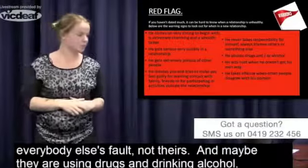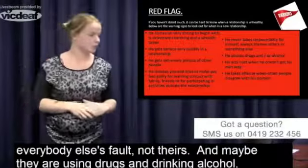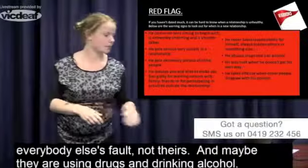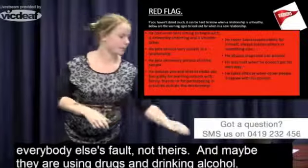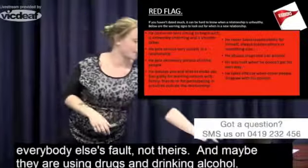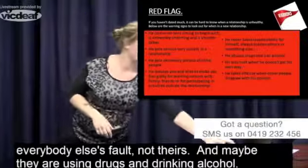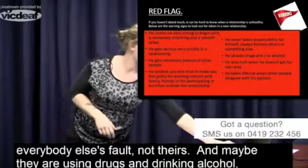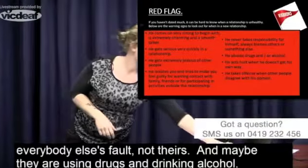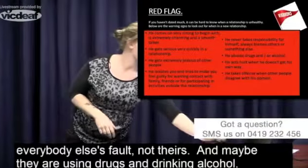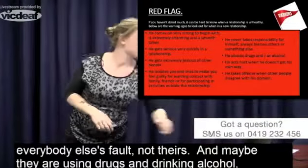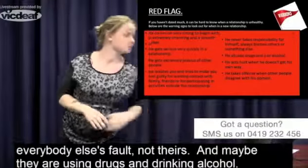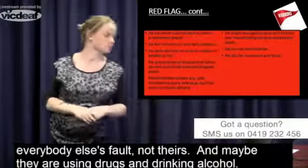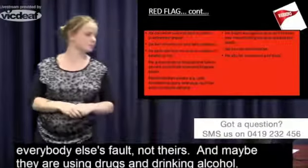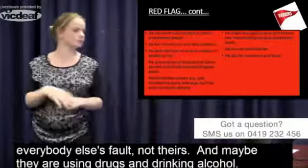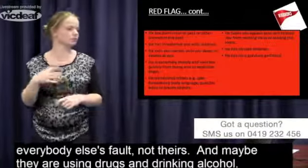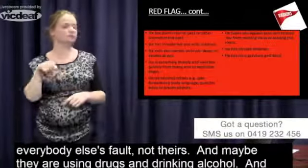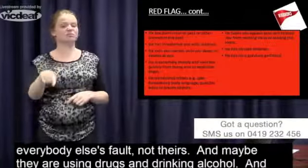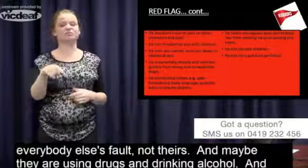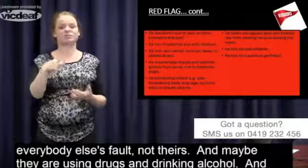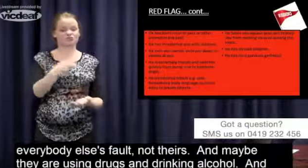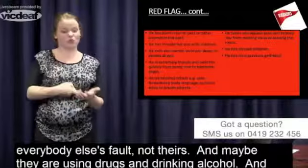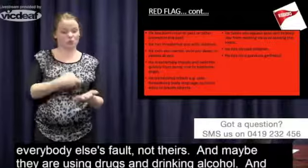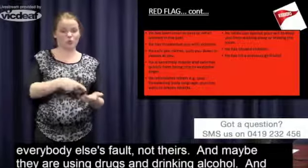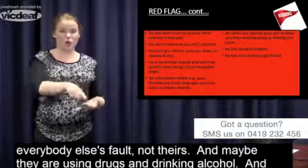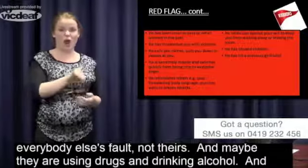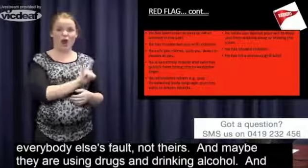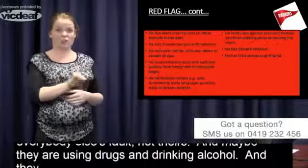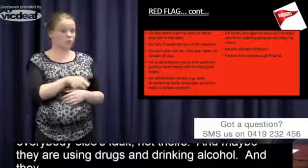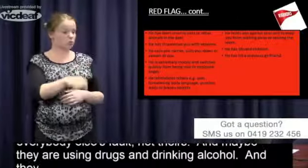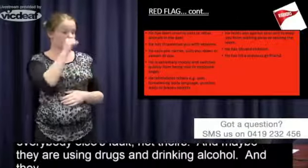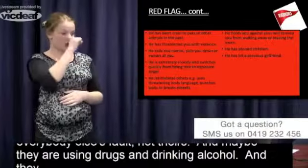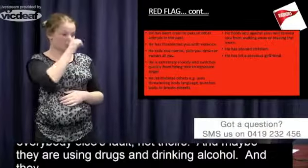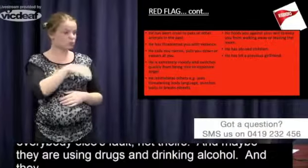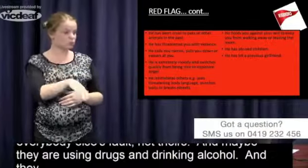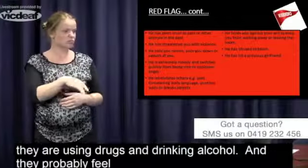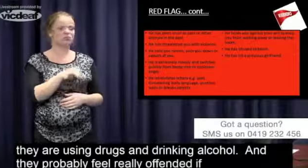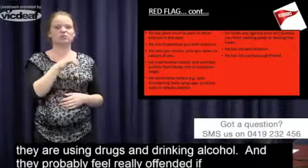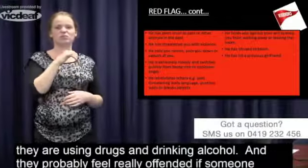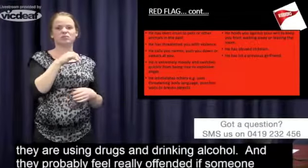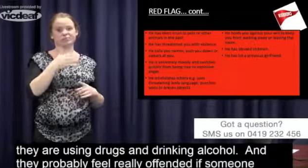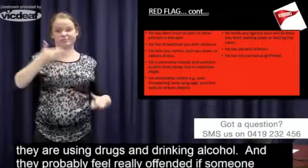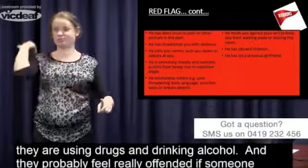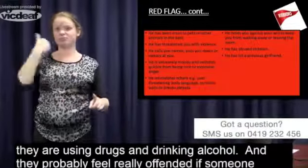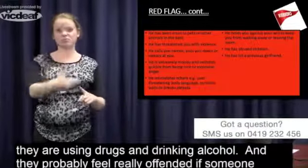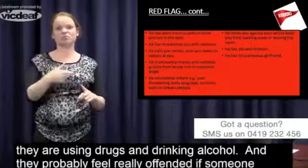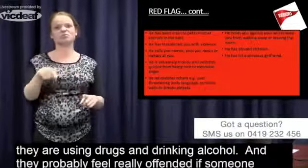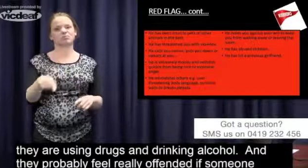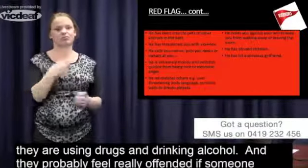And they probably feel really offended if someone disagrees with them and their opinions. Maybe they've hurt animals at an